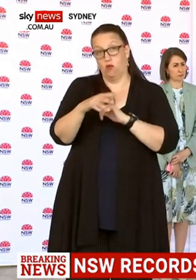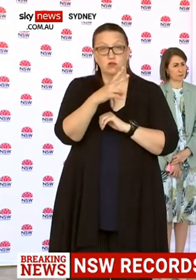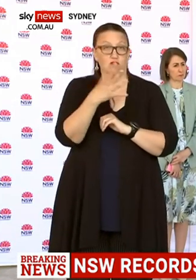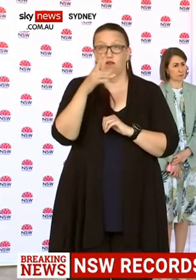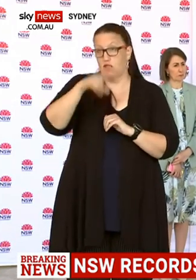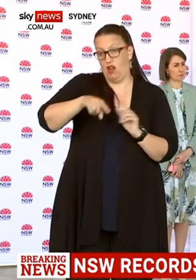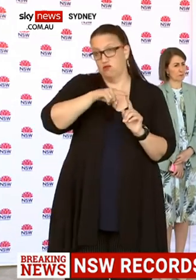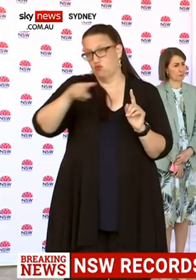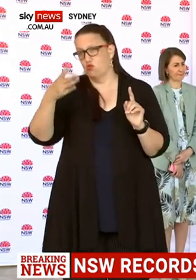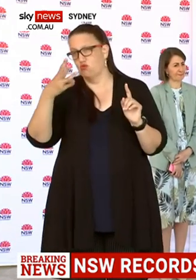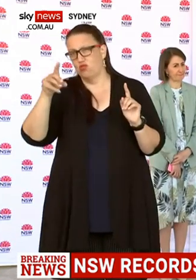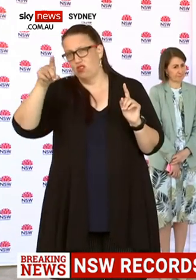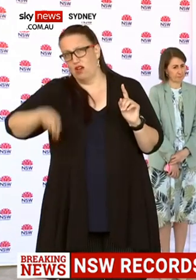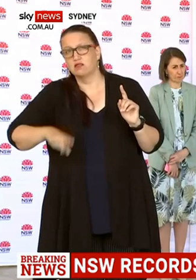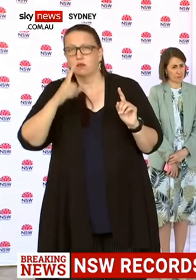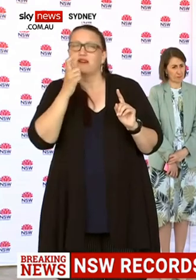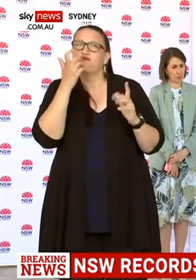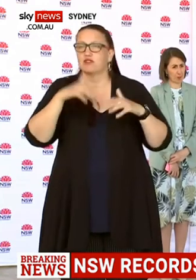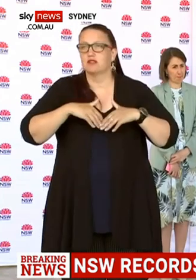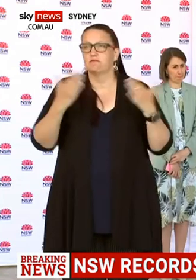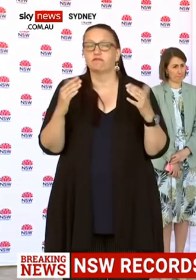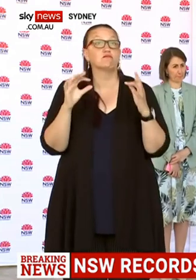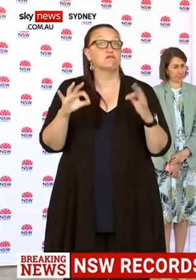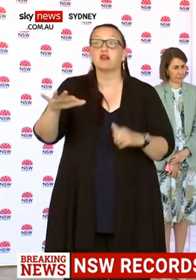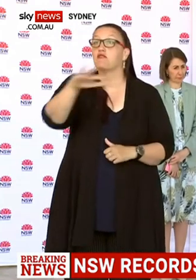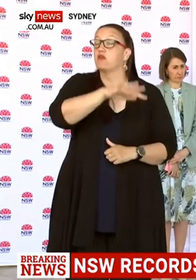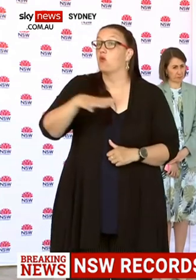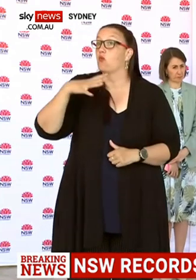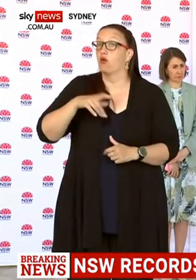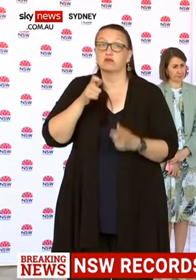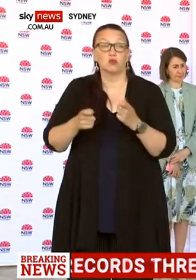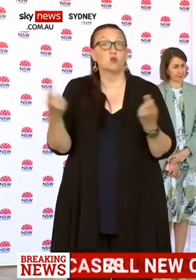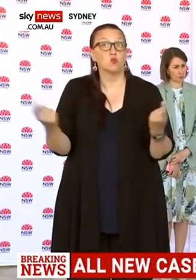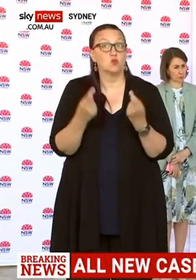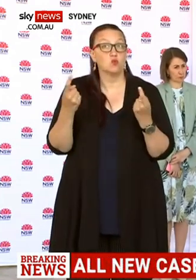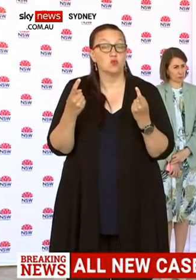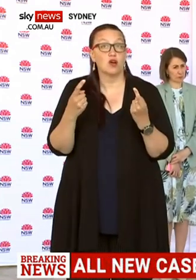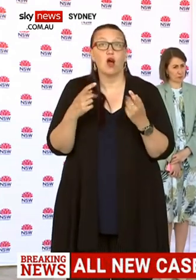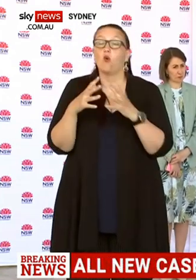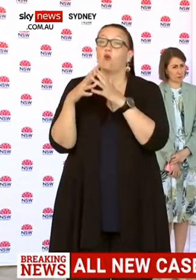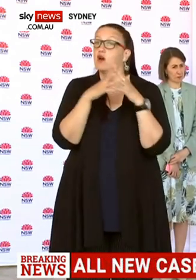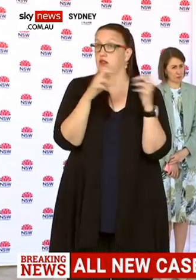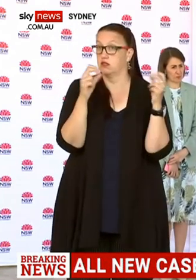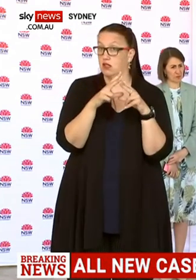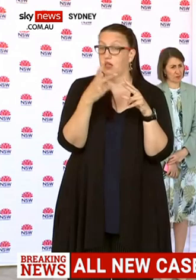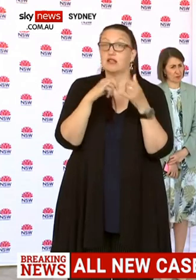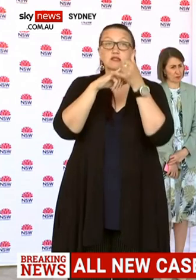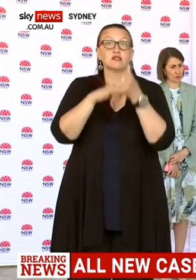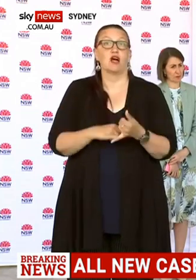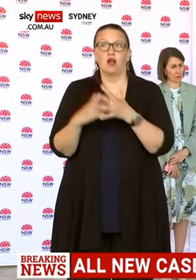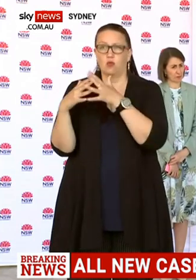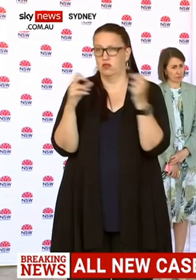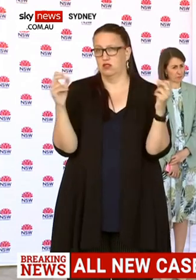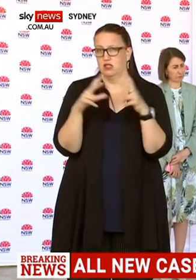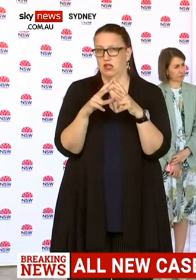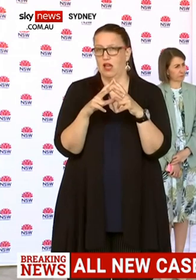areas in southwestern Sydney and Western Sydney. And please, again, be vigilant for those new venues that are coming up online. I'm just going to mention